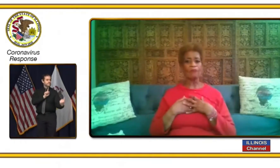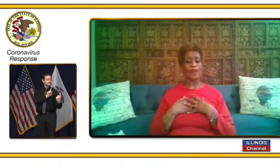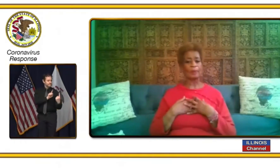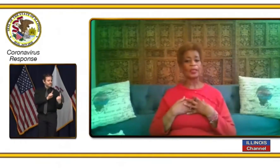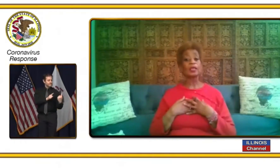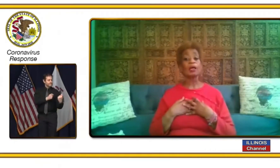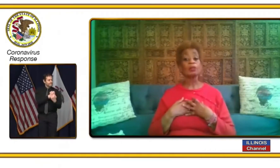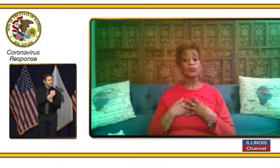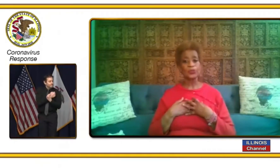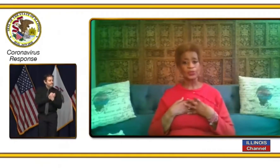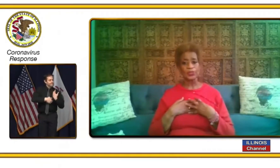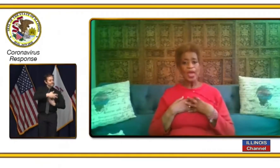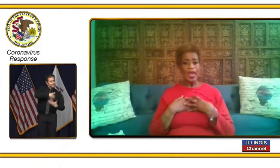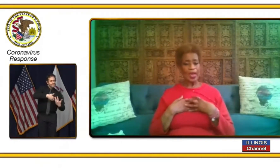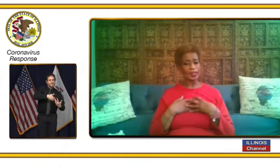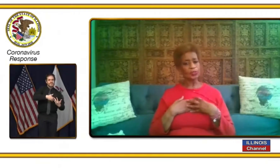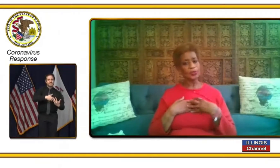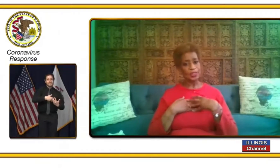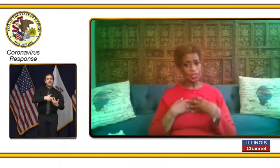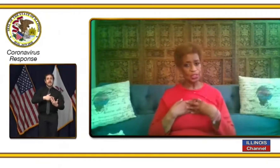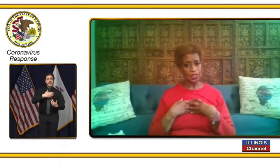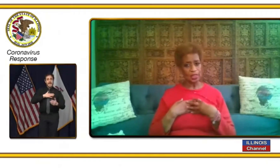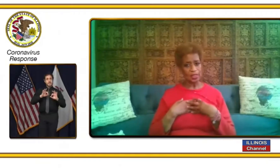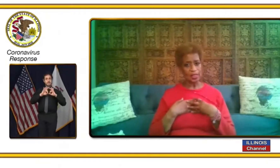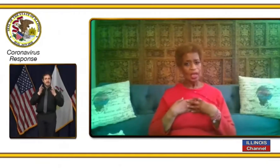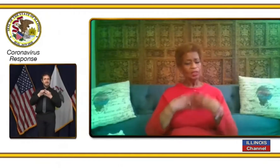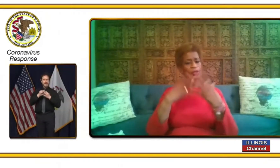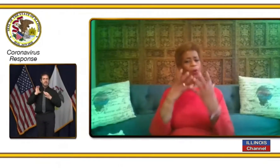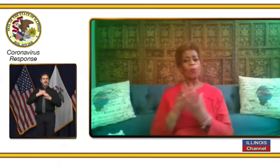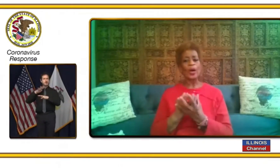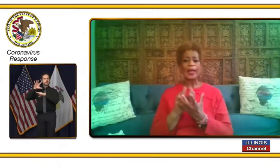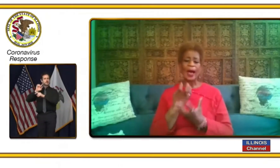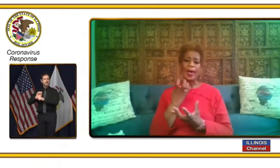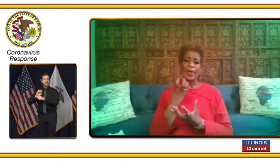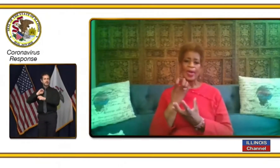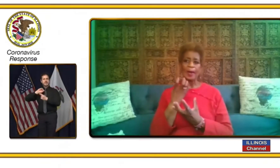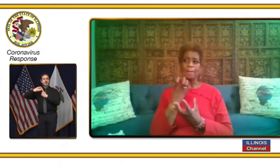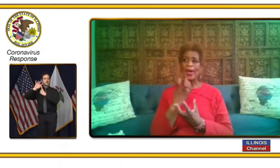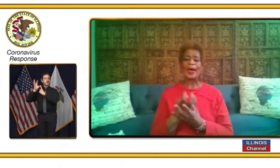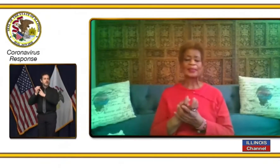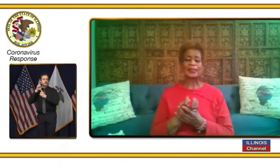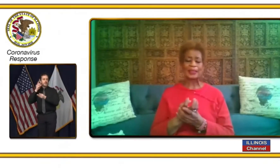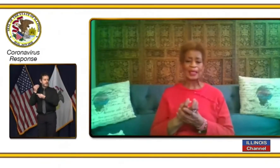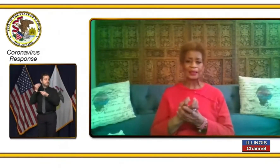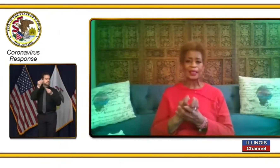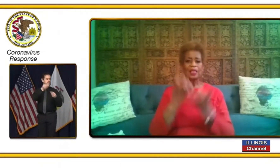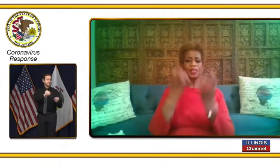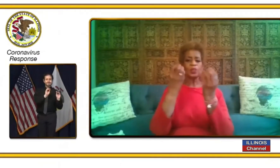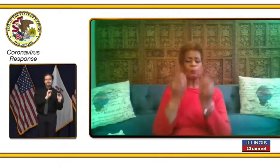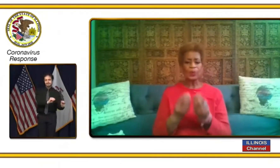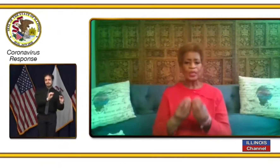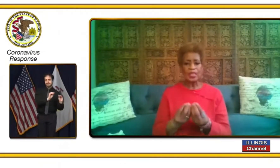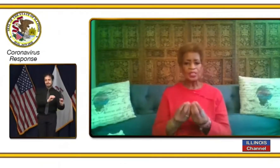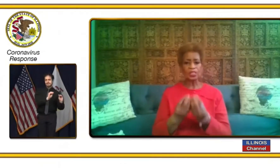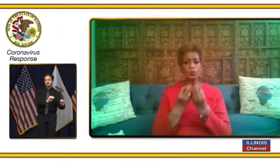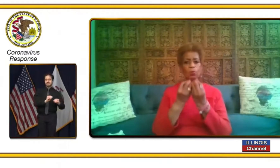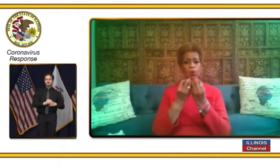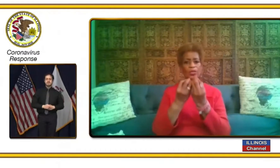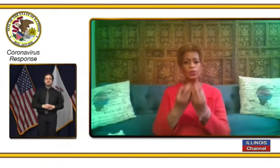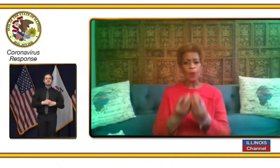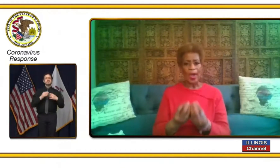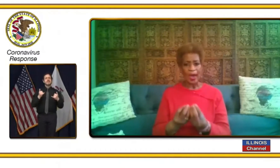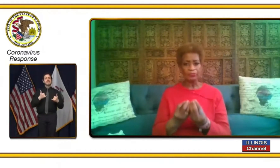can pass on our family cultures and traditions. So what I am asking